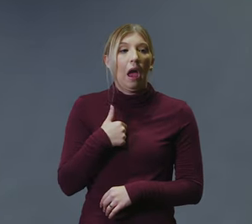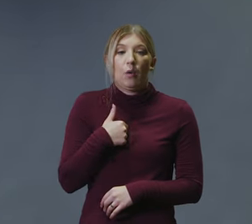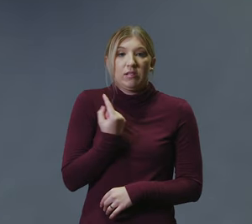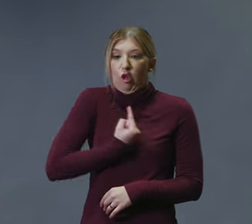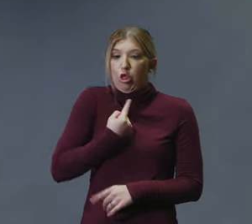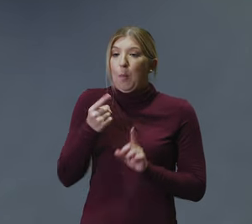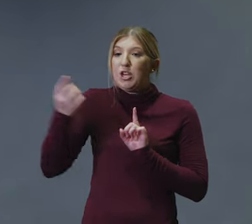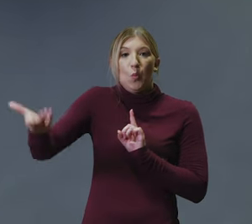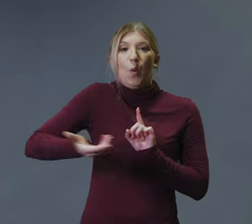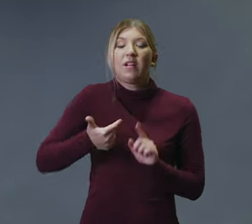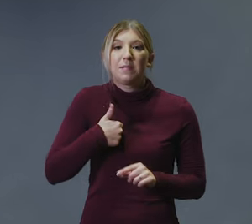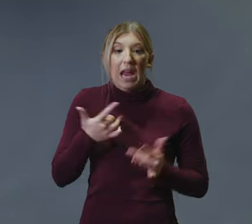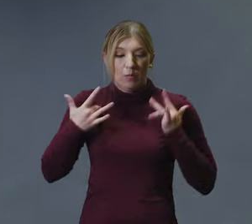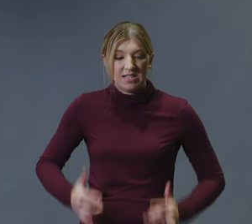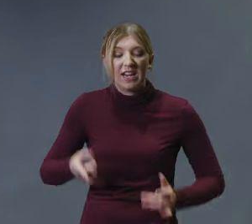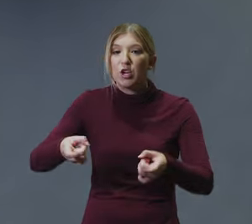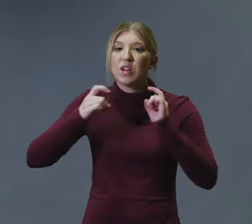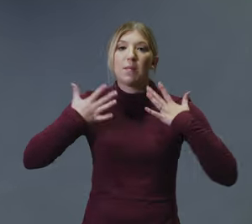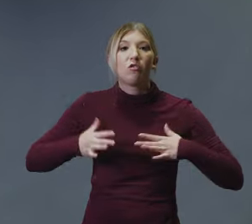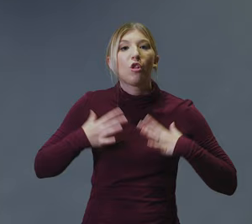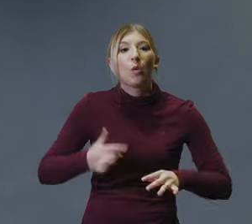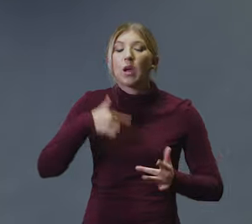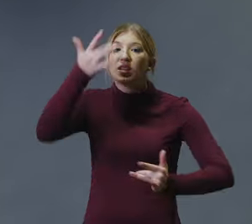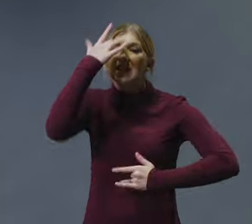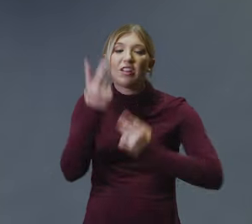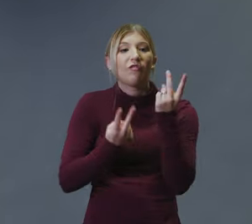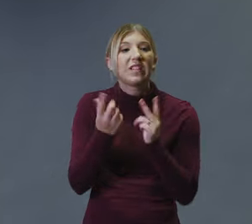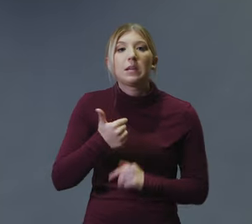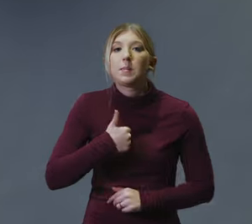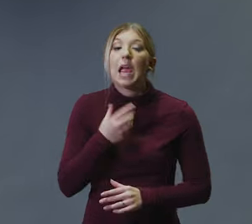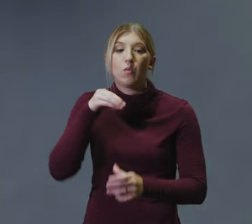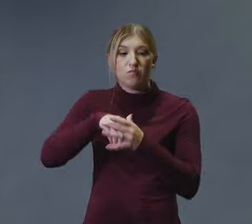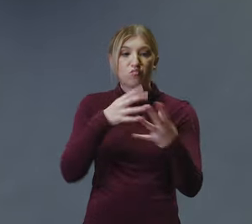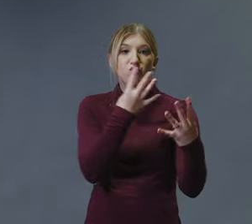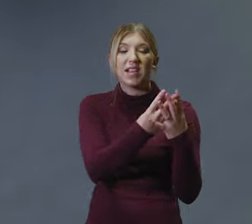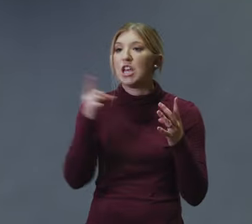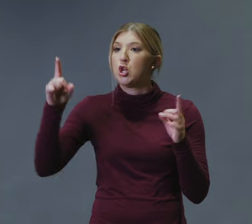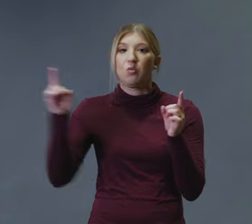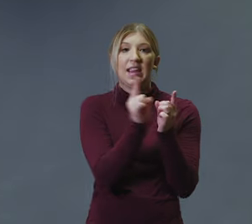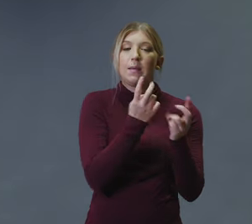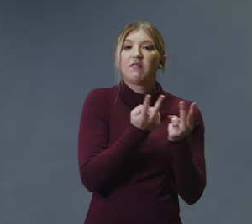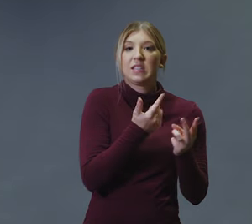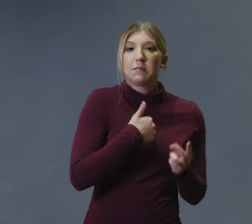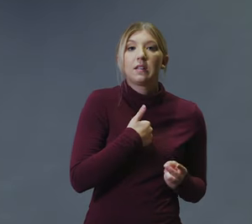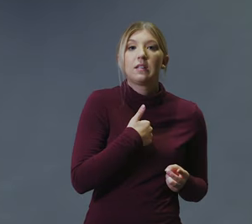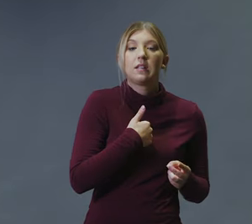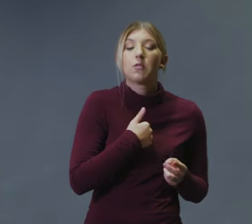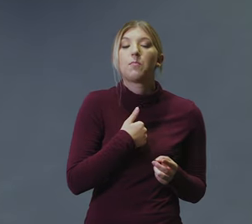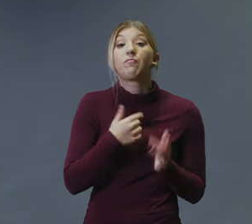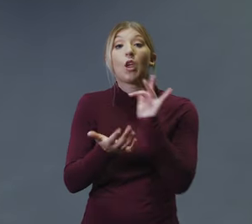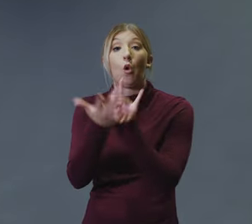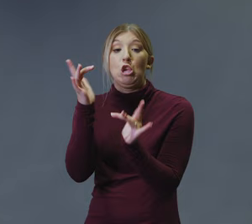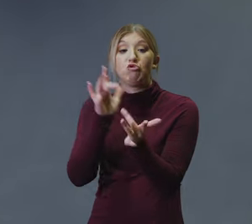you welcomed me. I was naked and you clothed me. I was sick and you visited me. I was in prison and you came to me. What Jesus